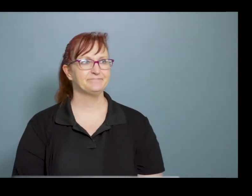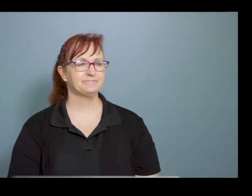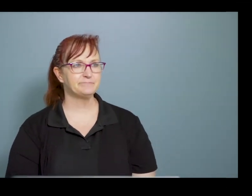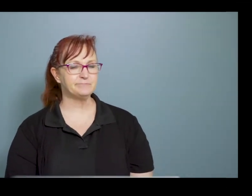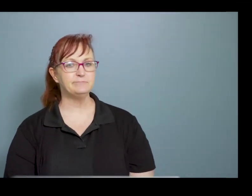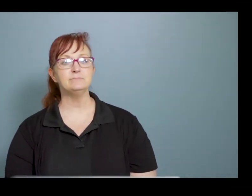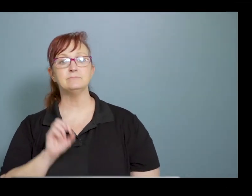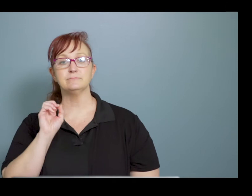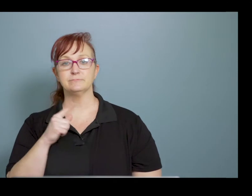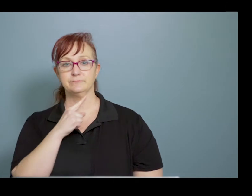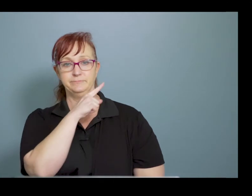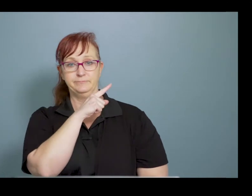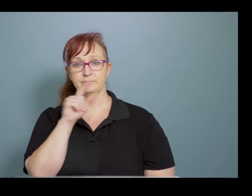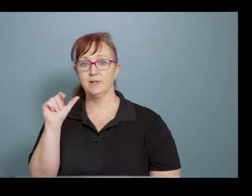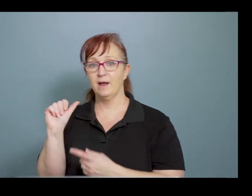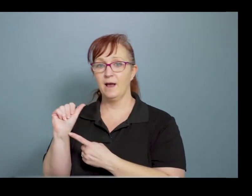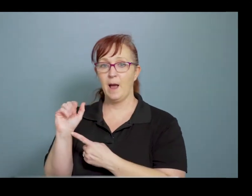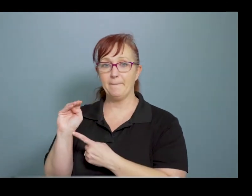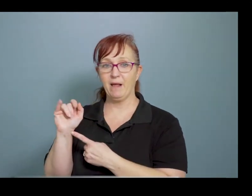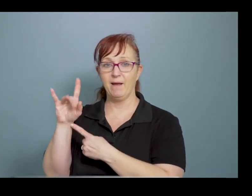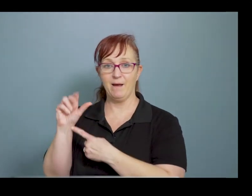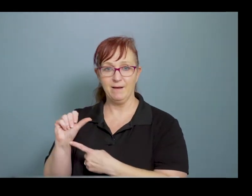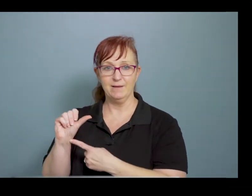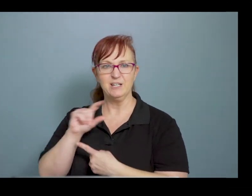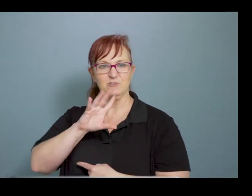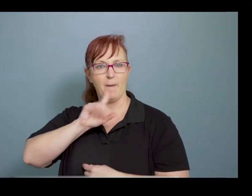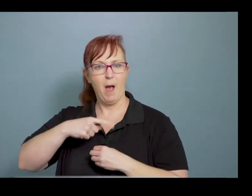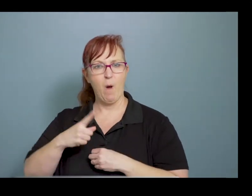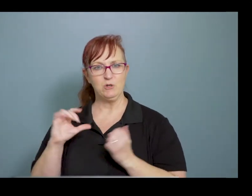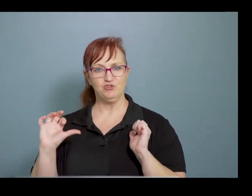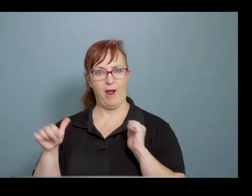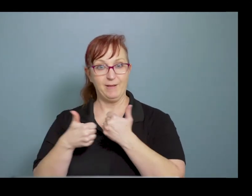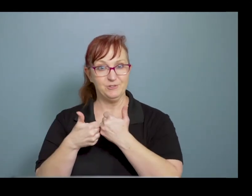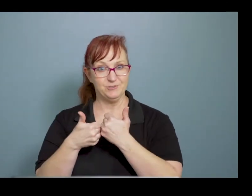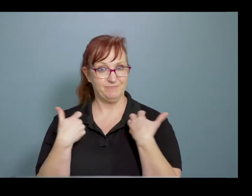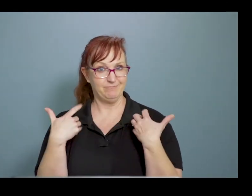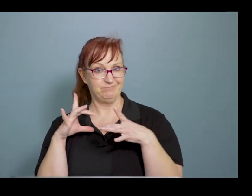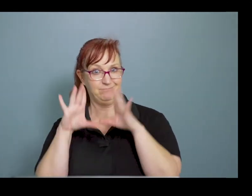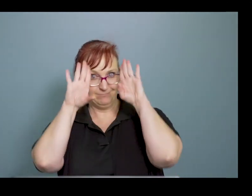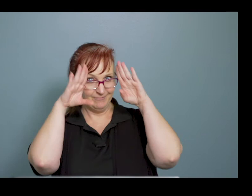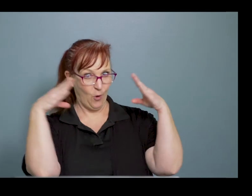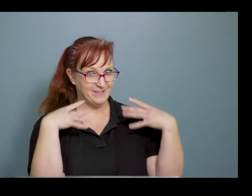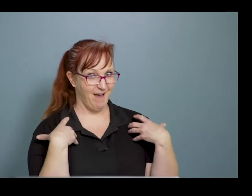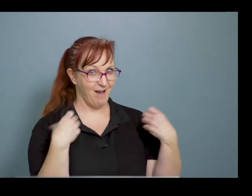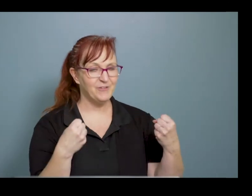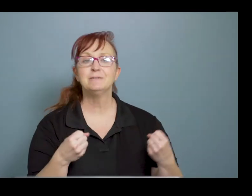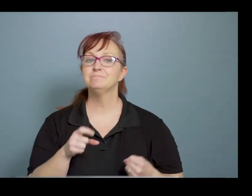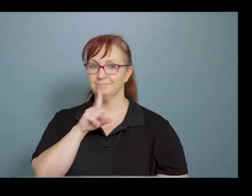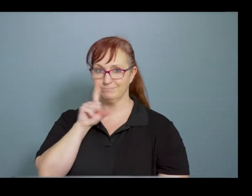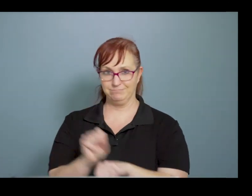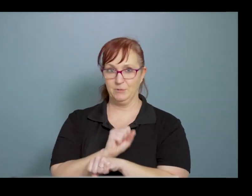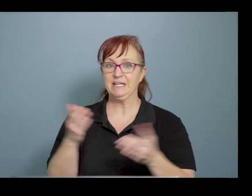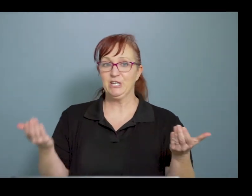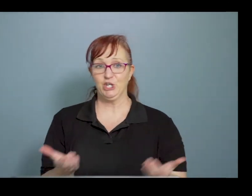mentioned that some of the wellness challenges that are ongoing that our culture and employee engagement committees